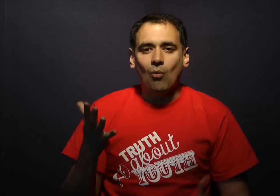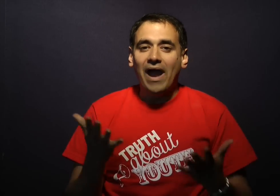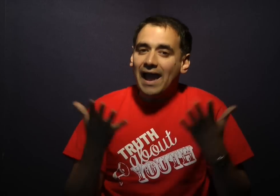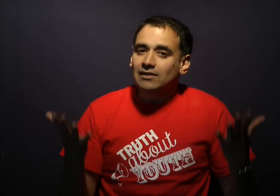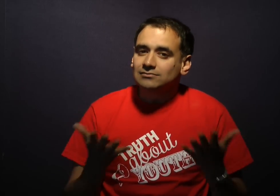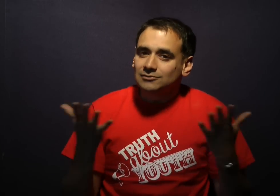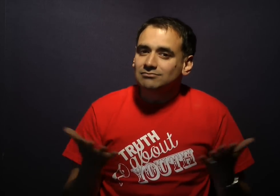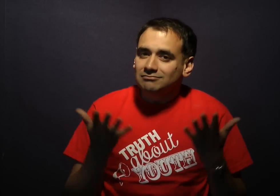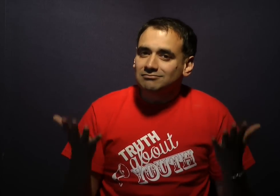where,